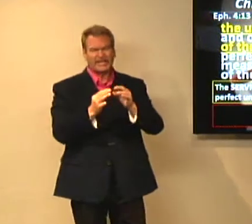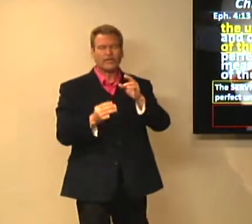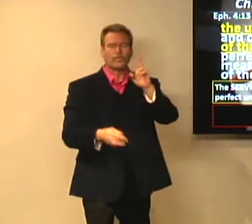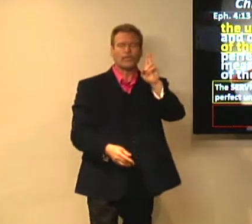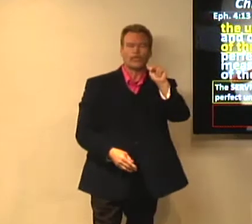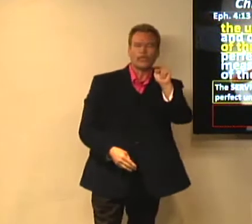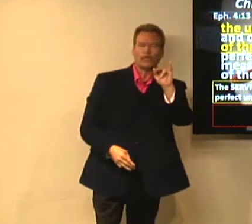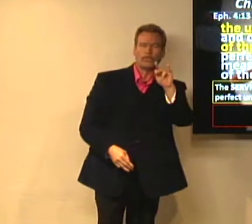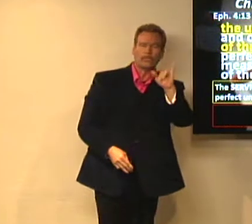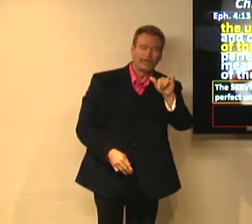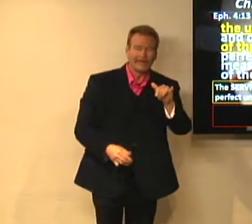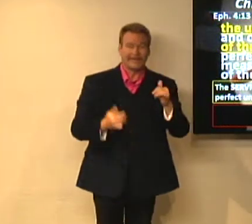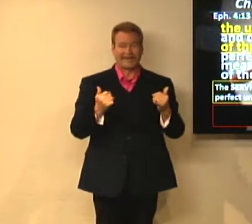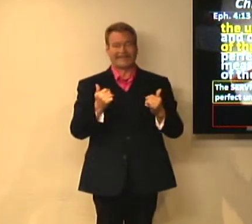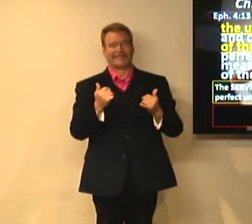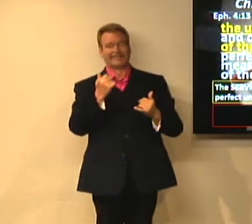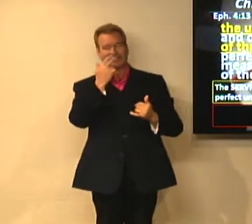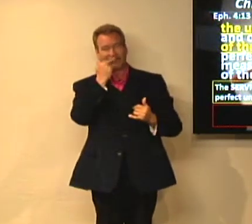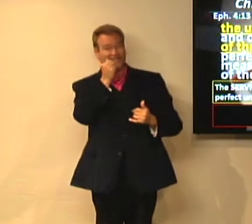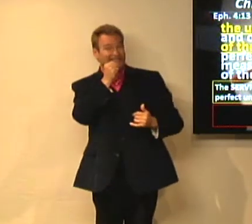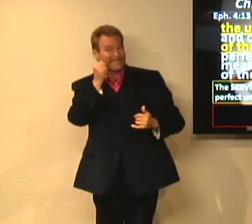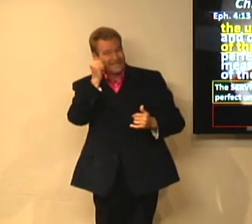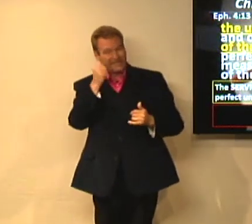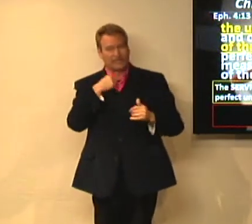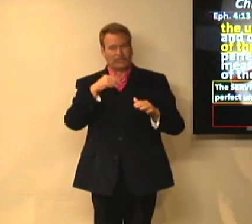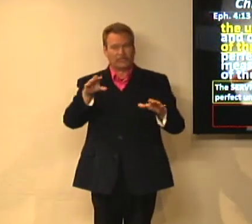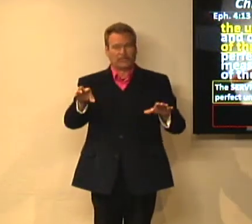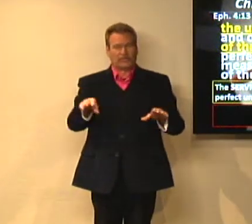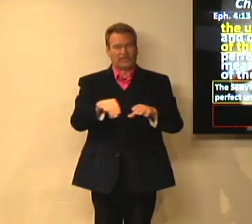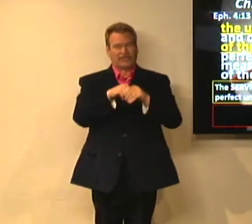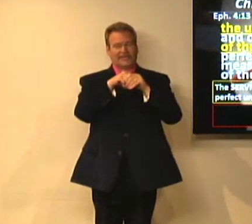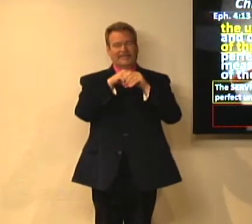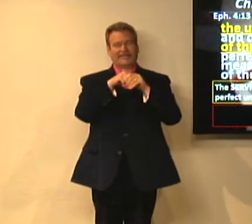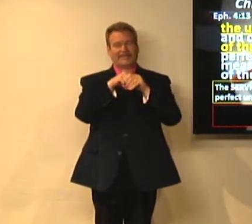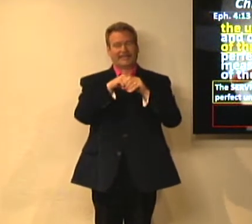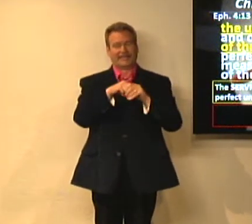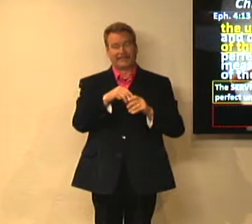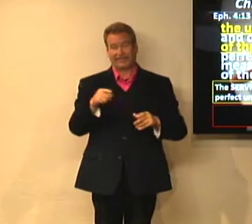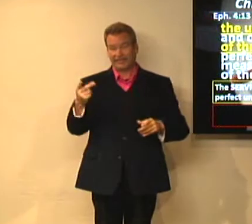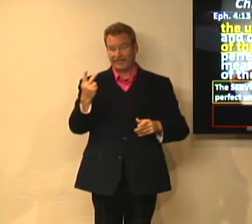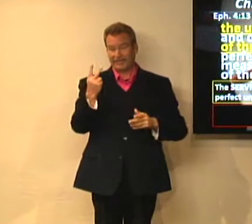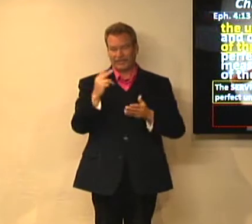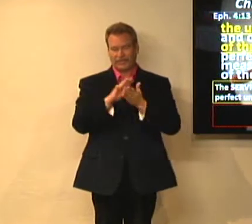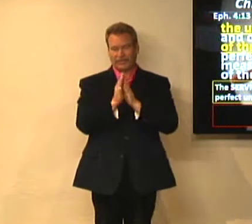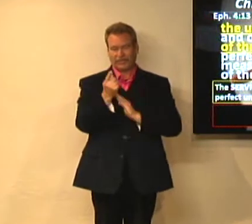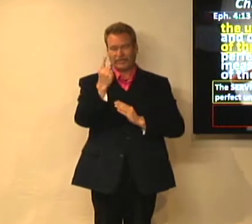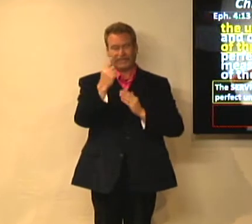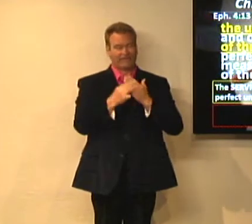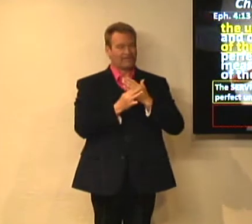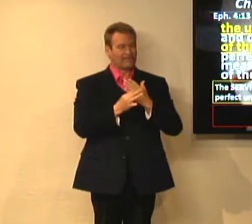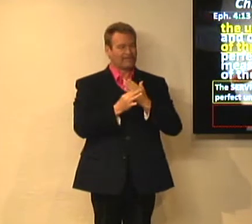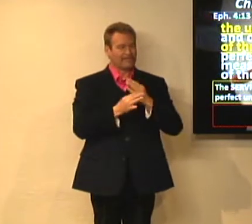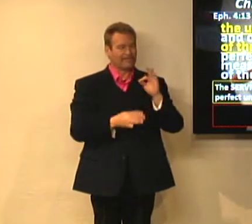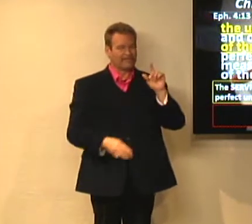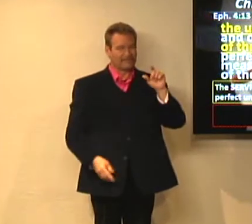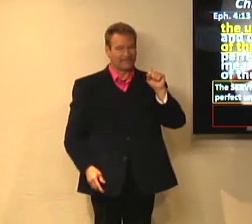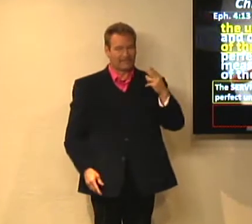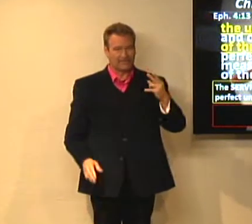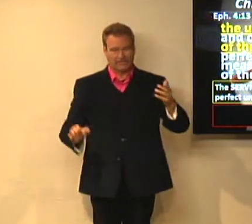Unity of the faith. You know, yesterday we had the wedding. Two became as one